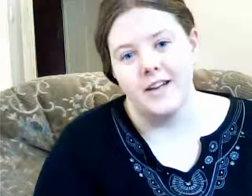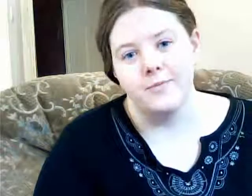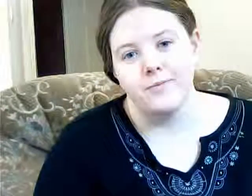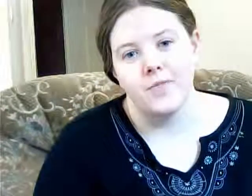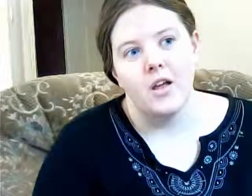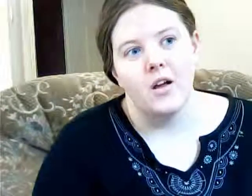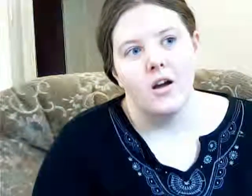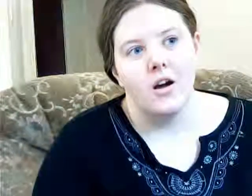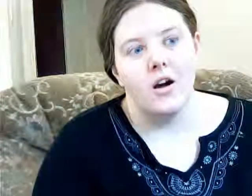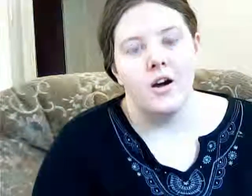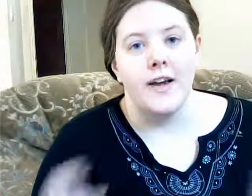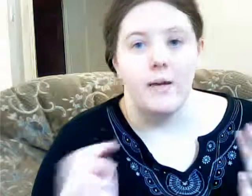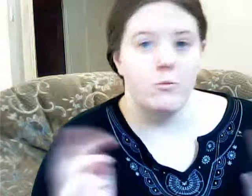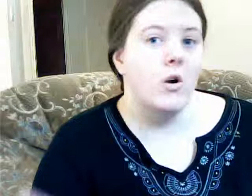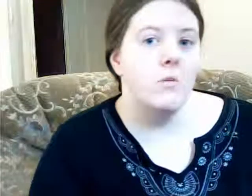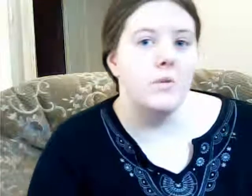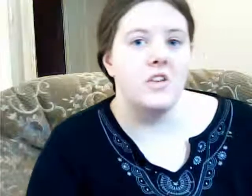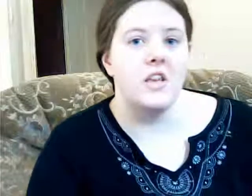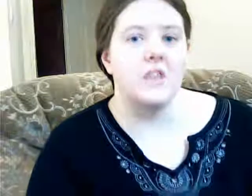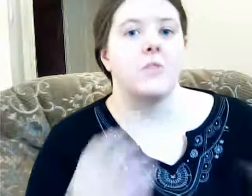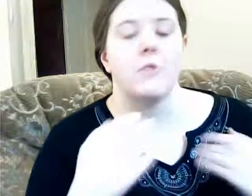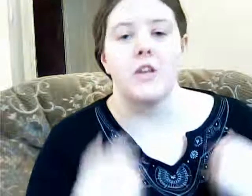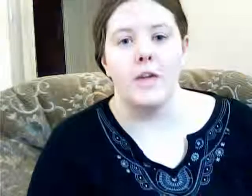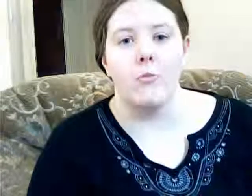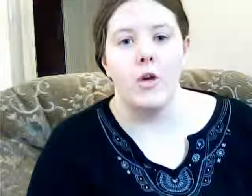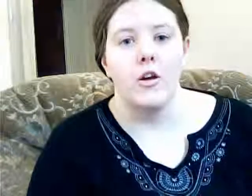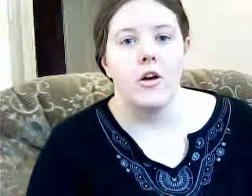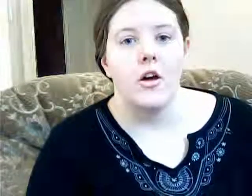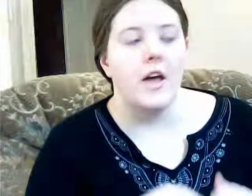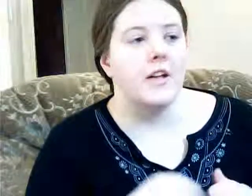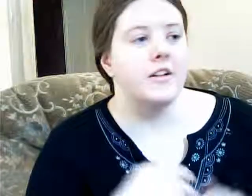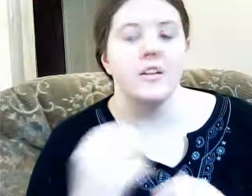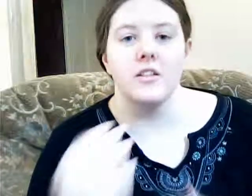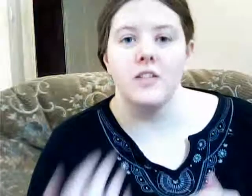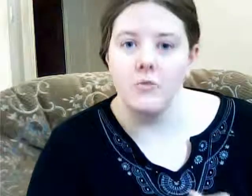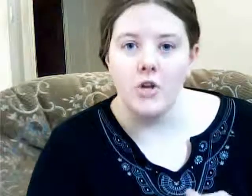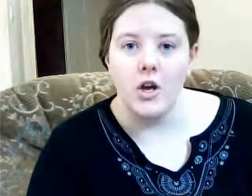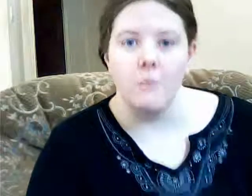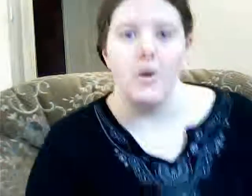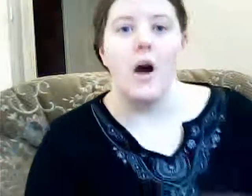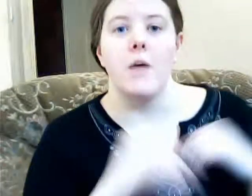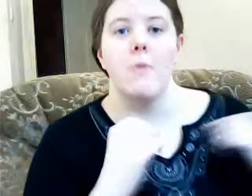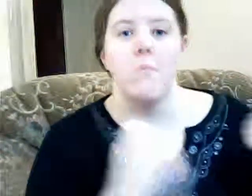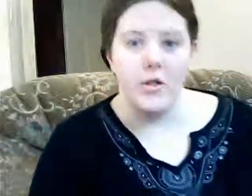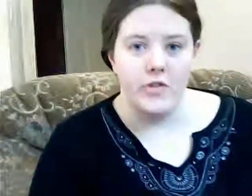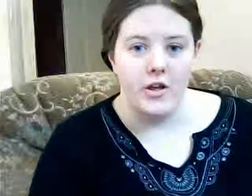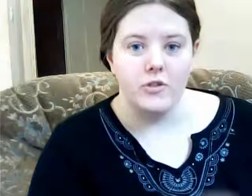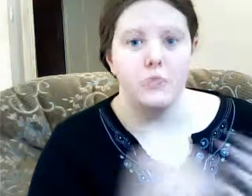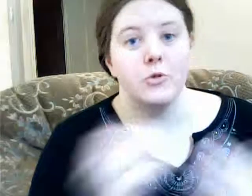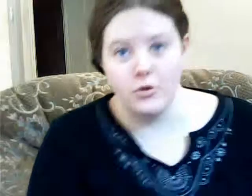i am quite busy as i'm a gamer and at the same time i am a mother to a two